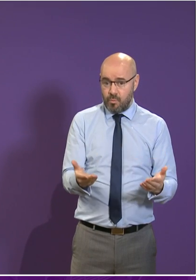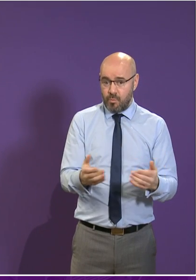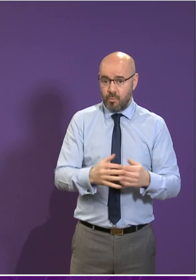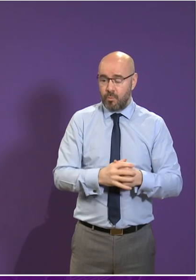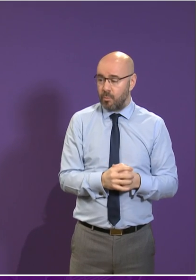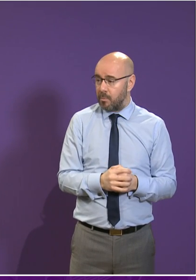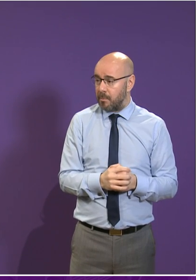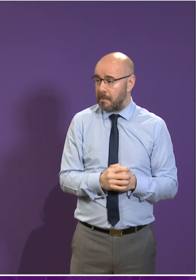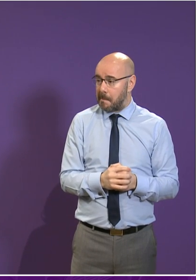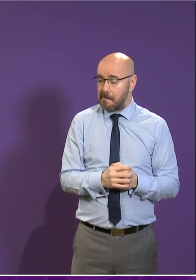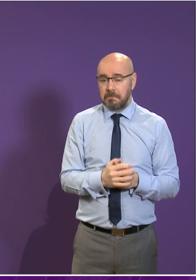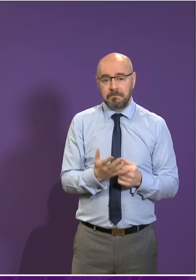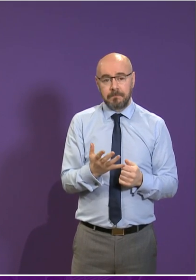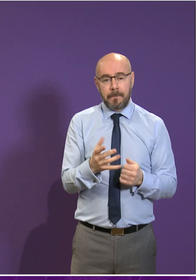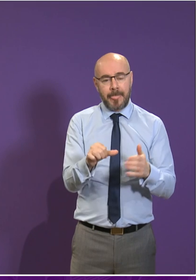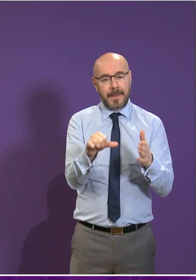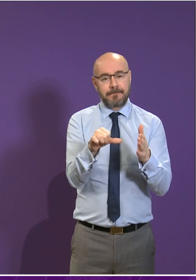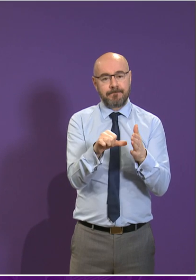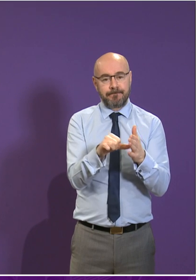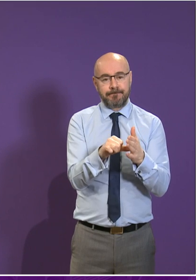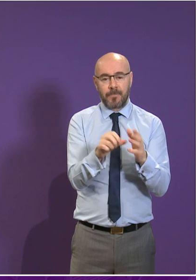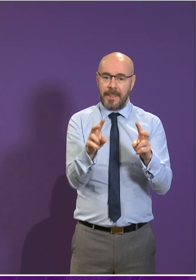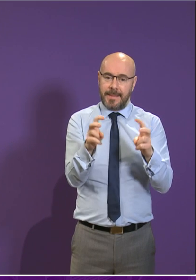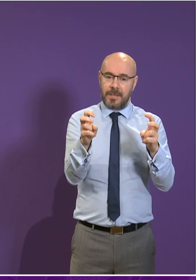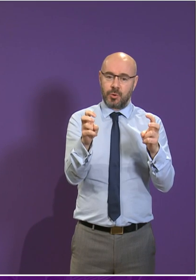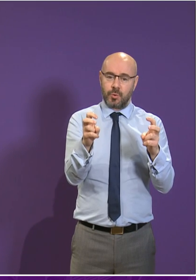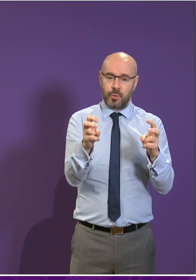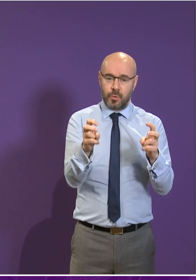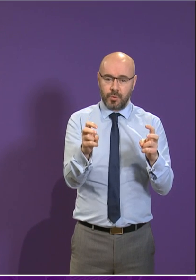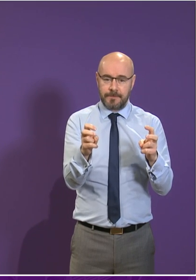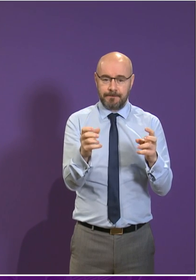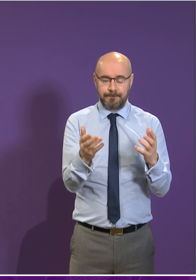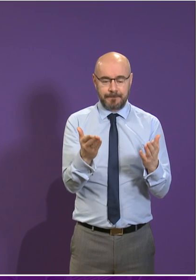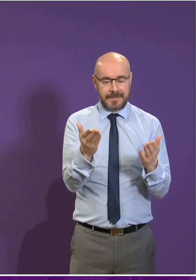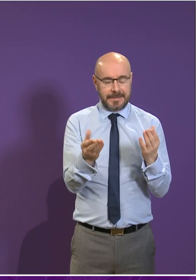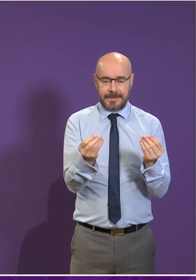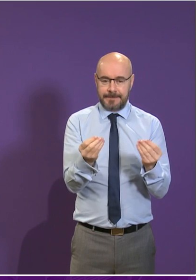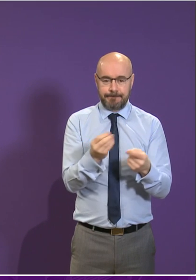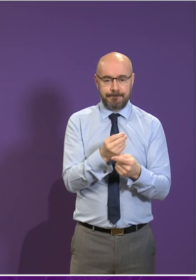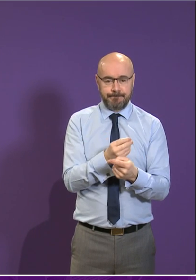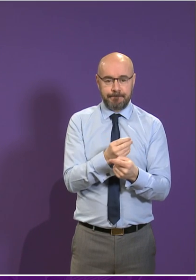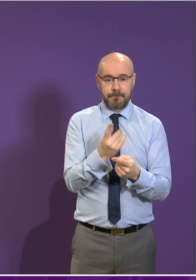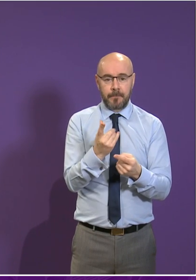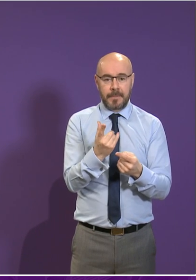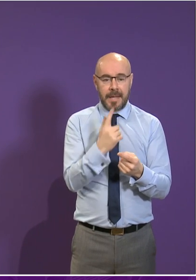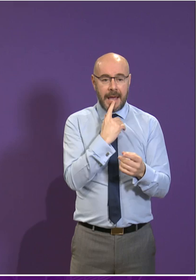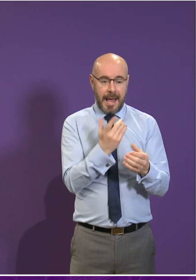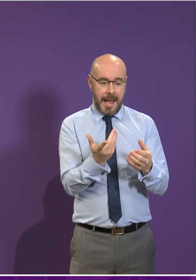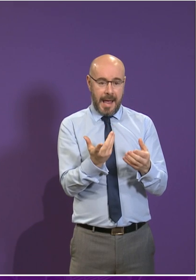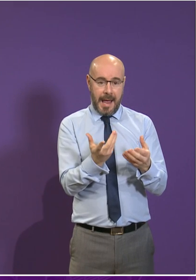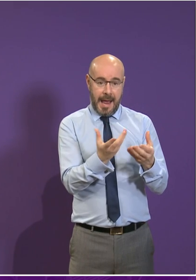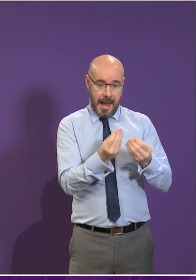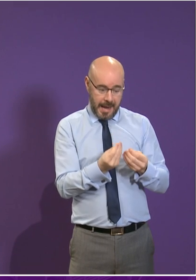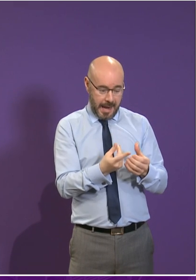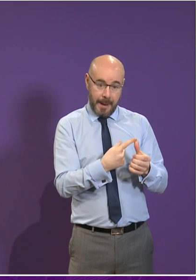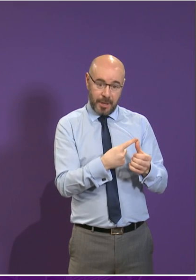I think the issue about... there's one... Admission should be about fairness. We